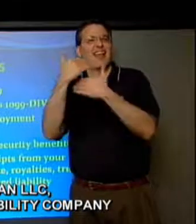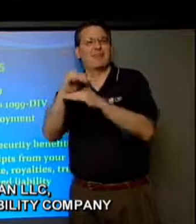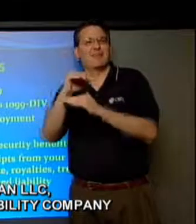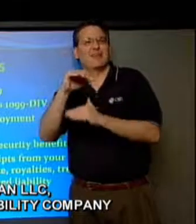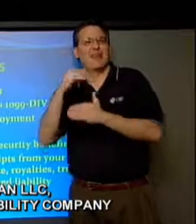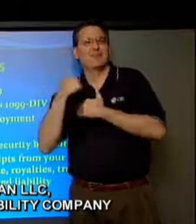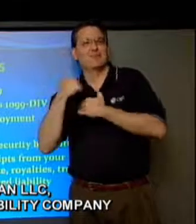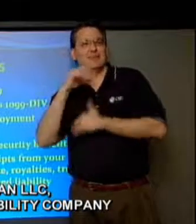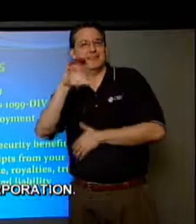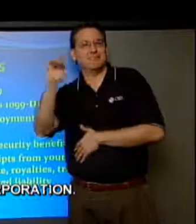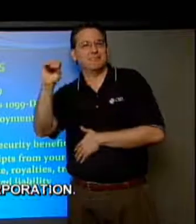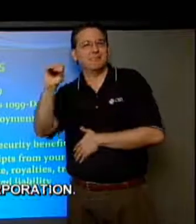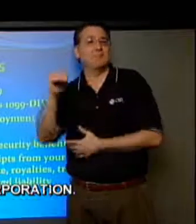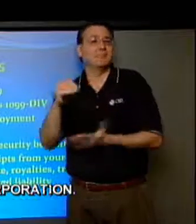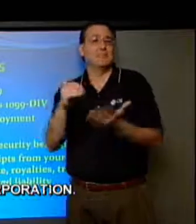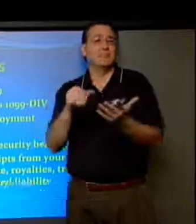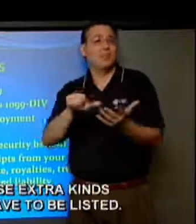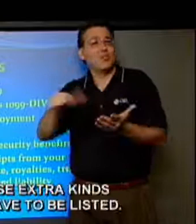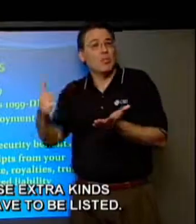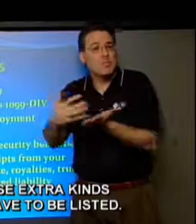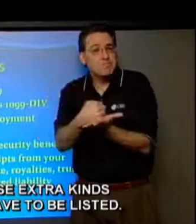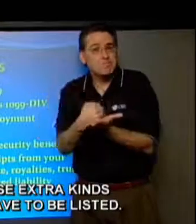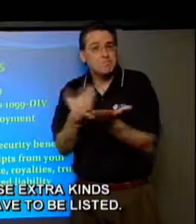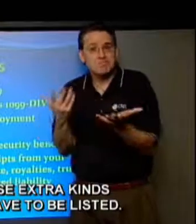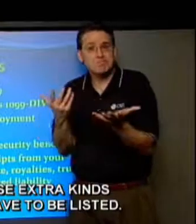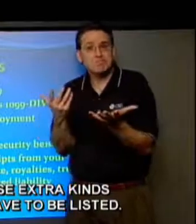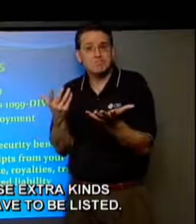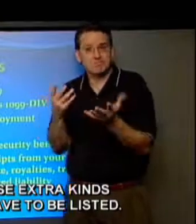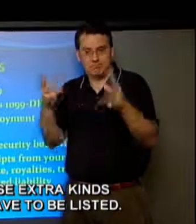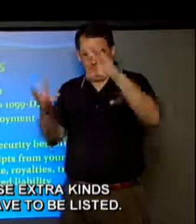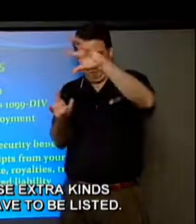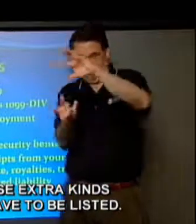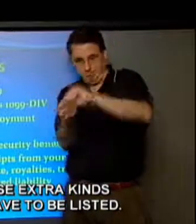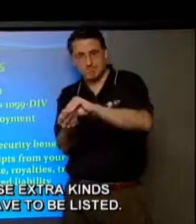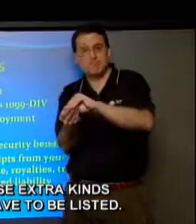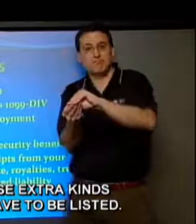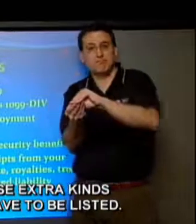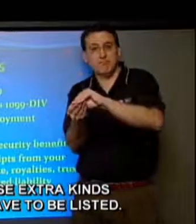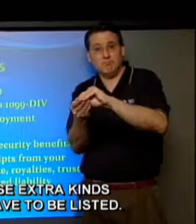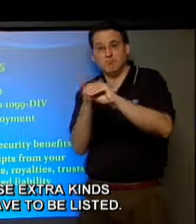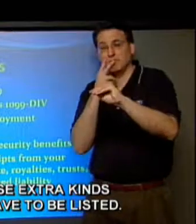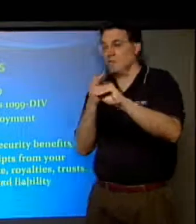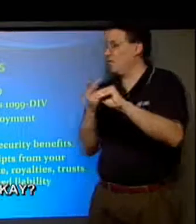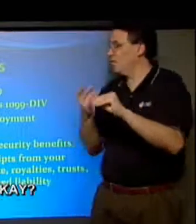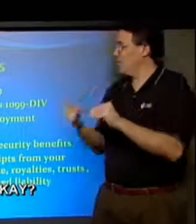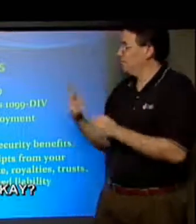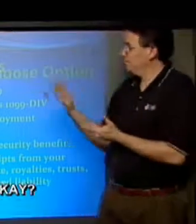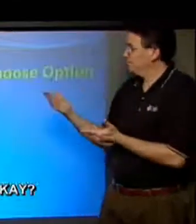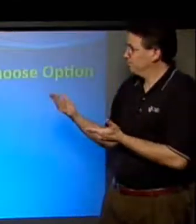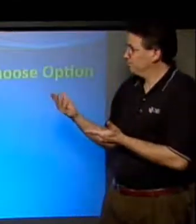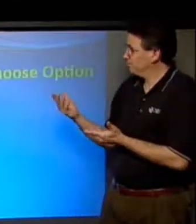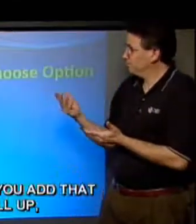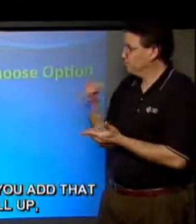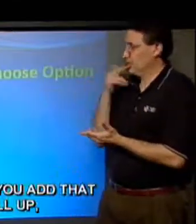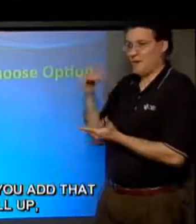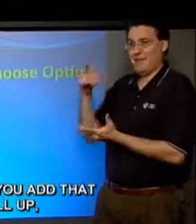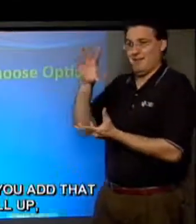liability company or corporation. All of those extra kinds of income have to be listed, okay? So once you add that all